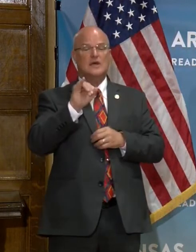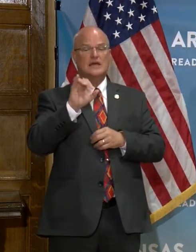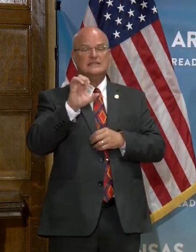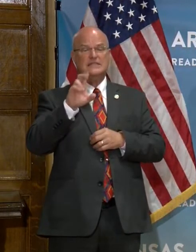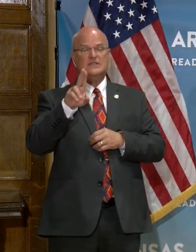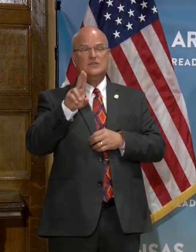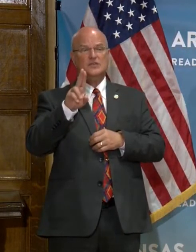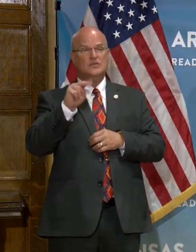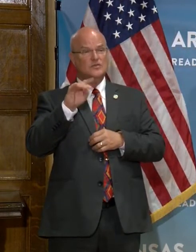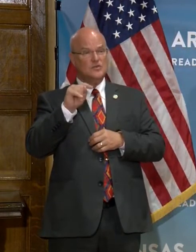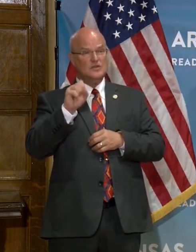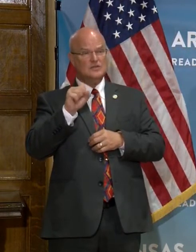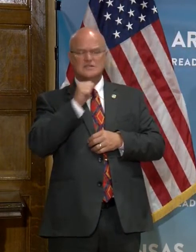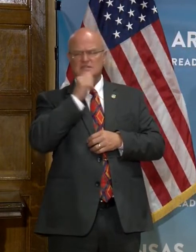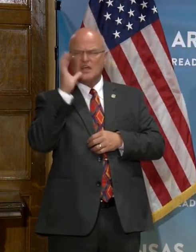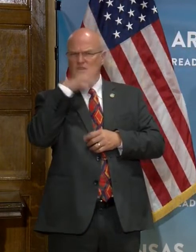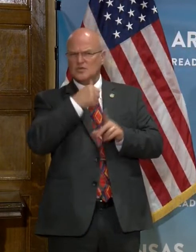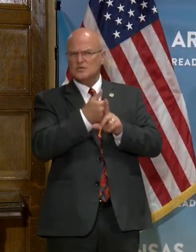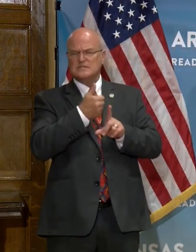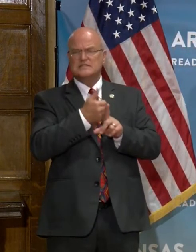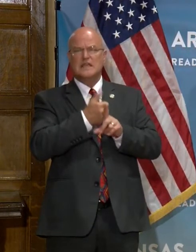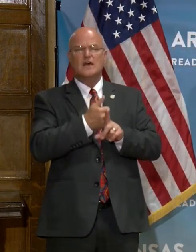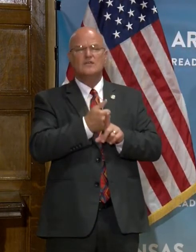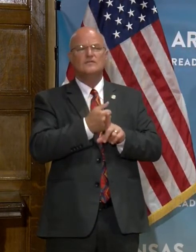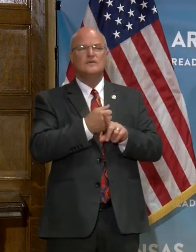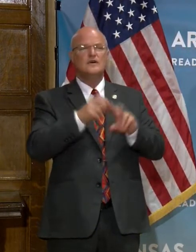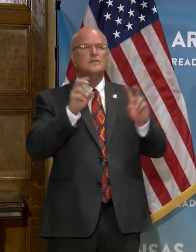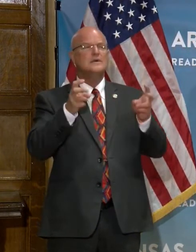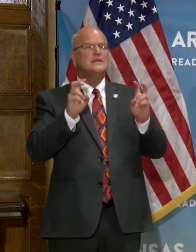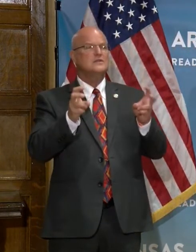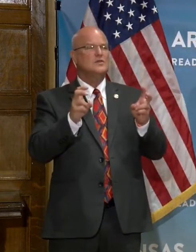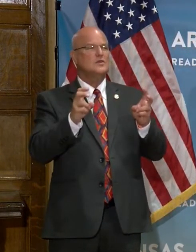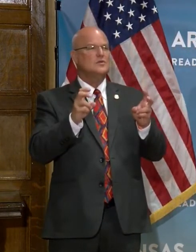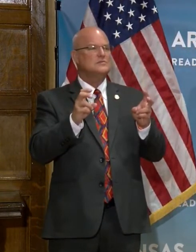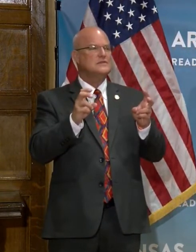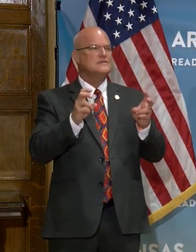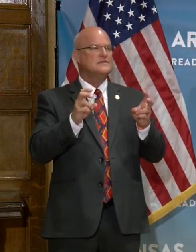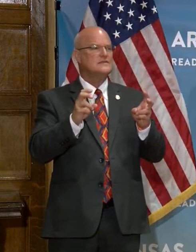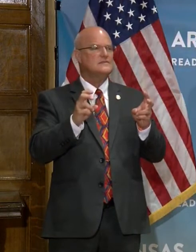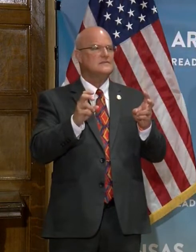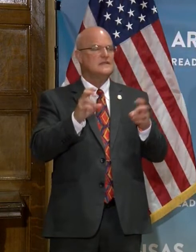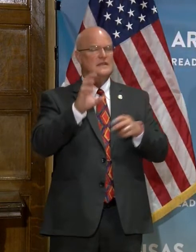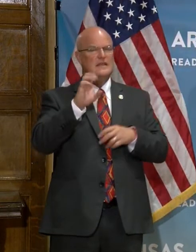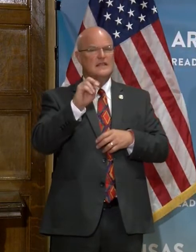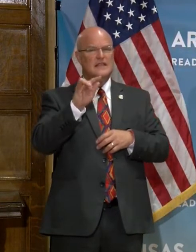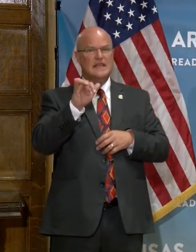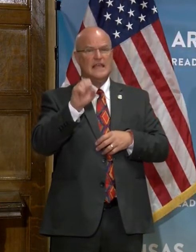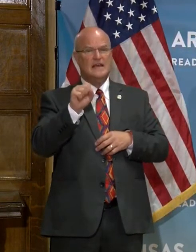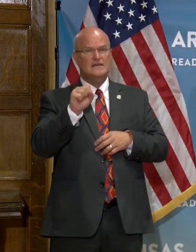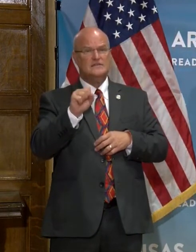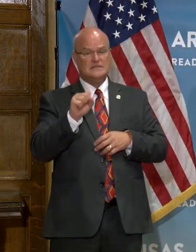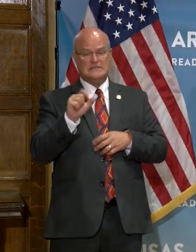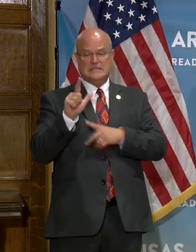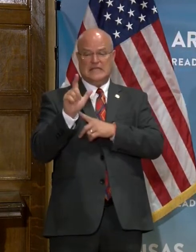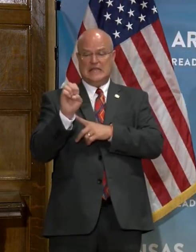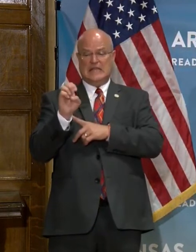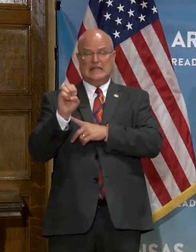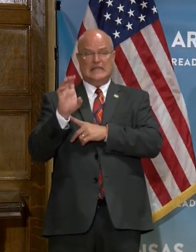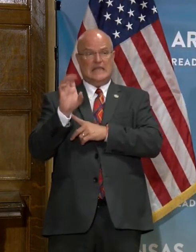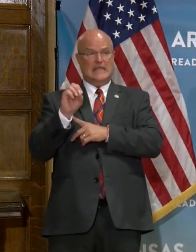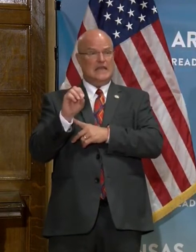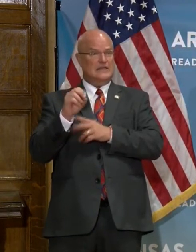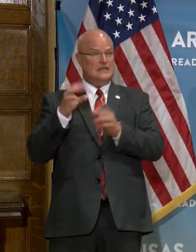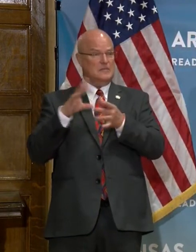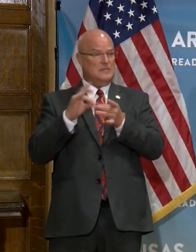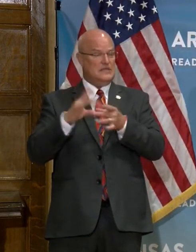So that's not unusual itself. In terms of the counties, like Lee County is one that was mentioned,